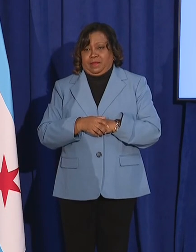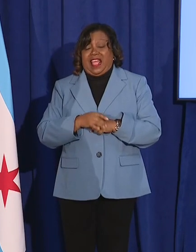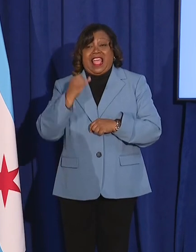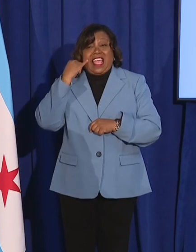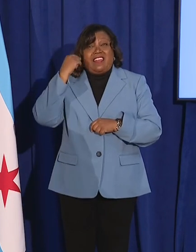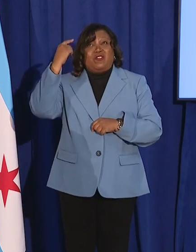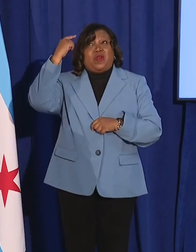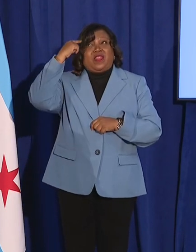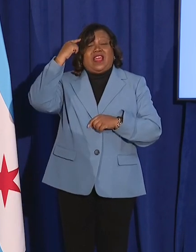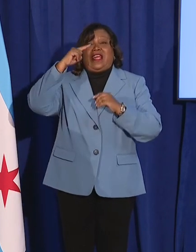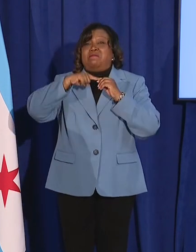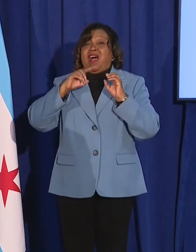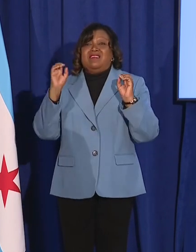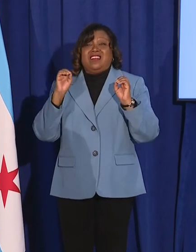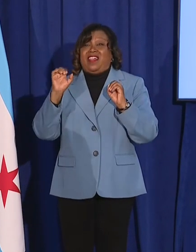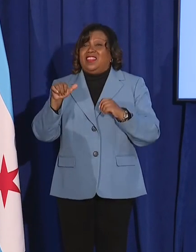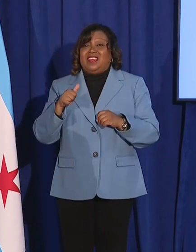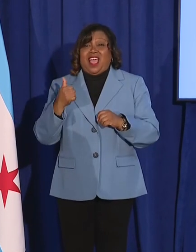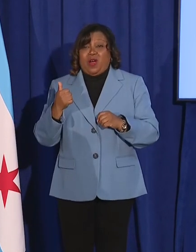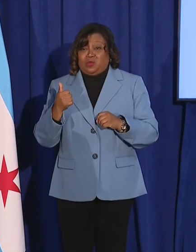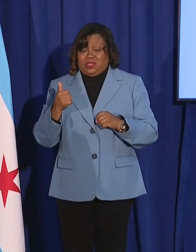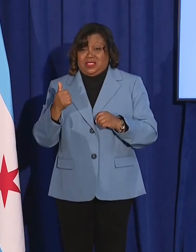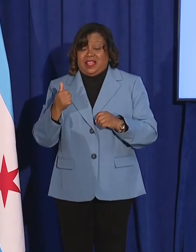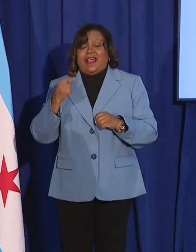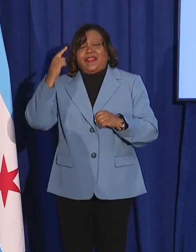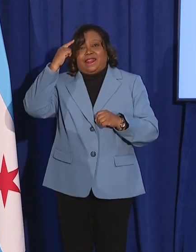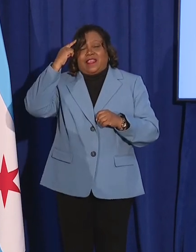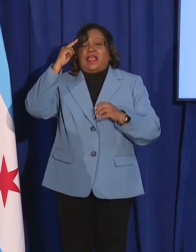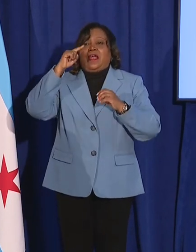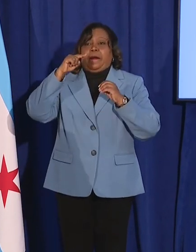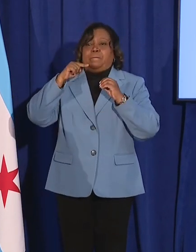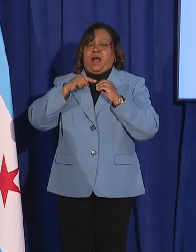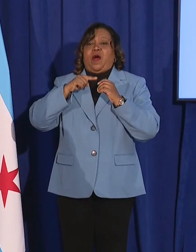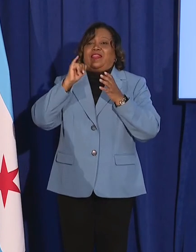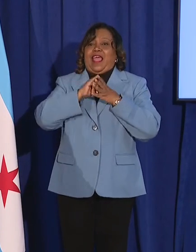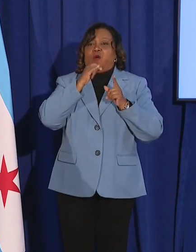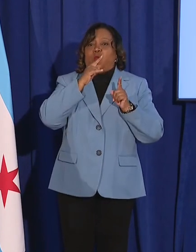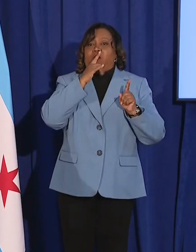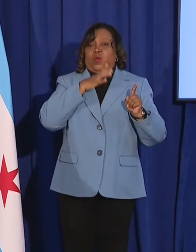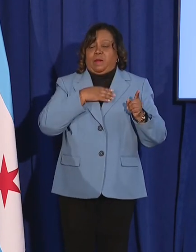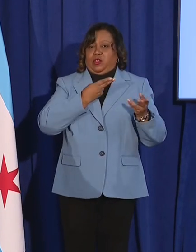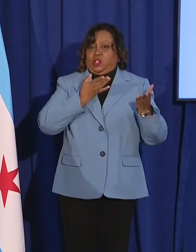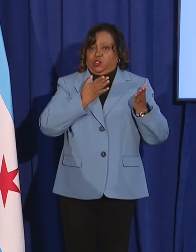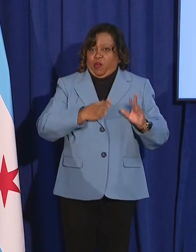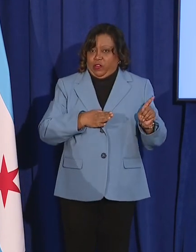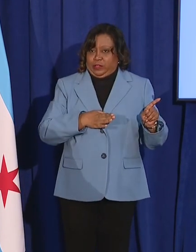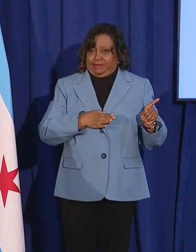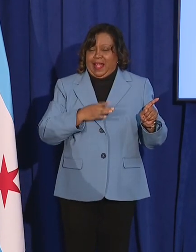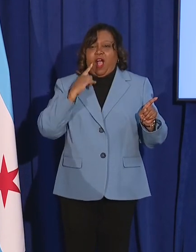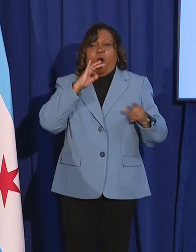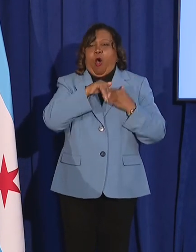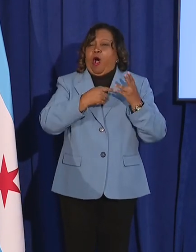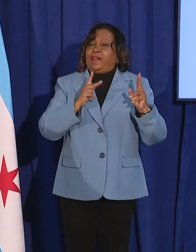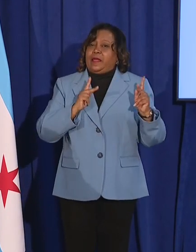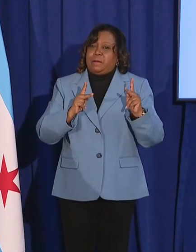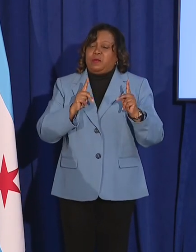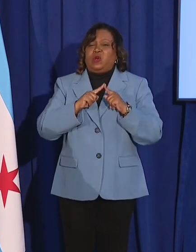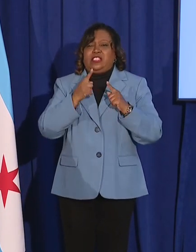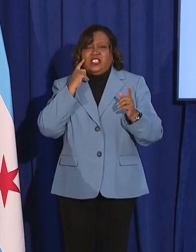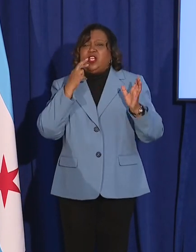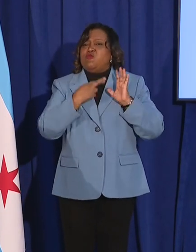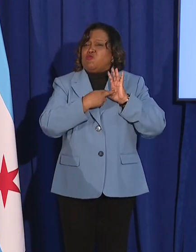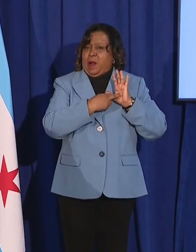If you think about nothing else, think about that woman. Think about all the people that